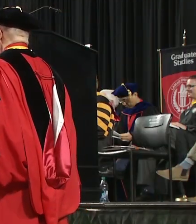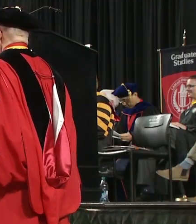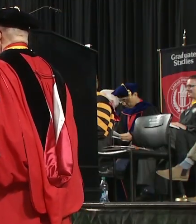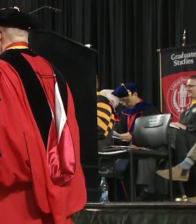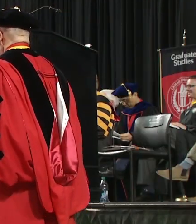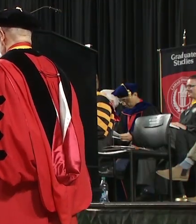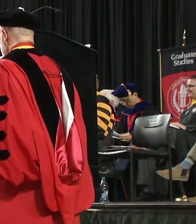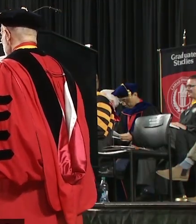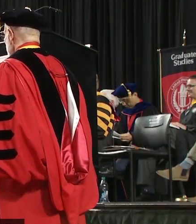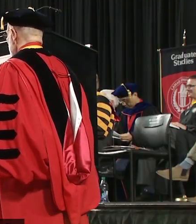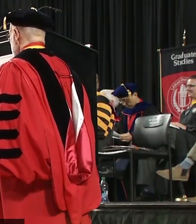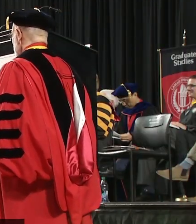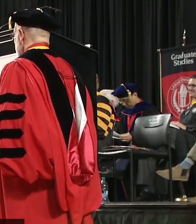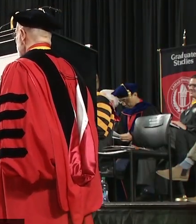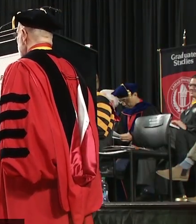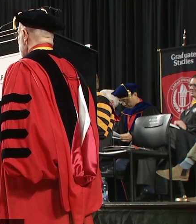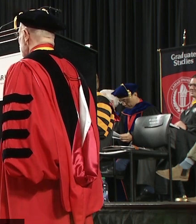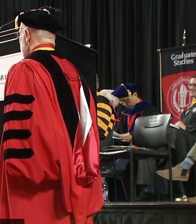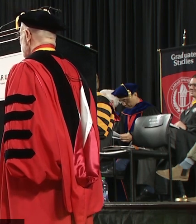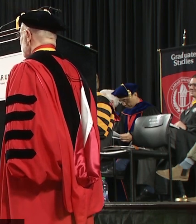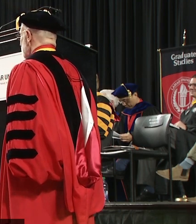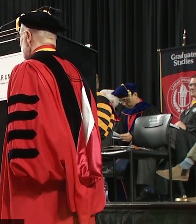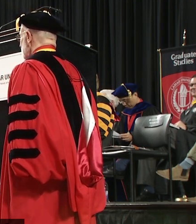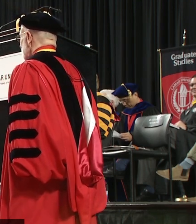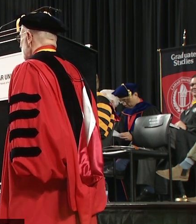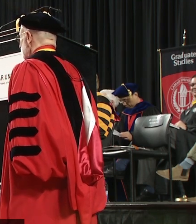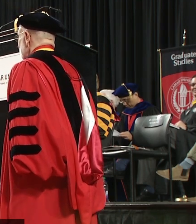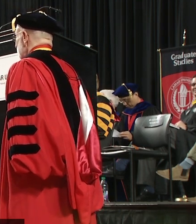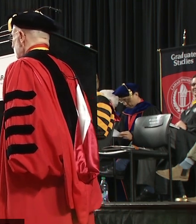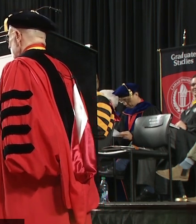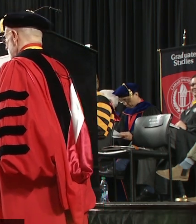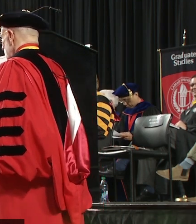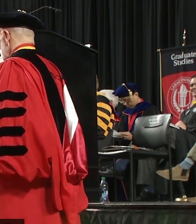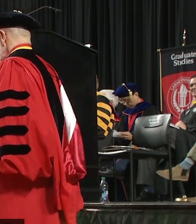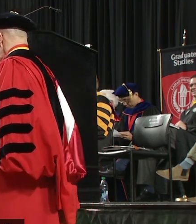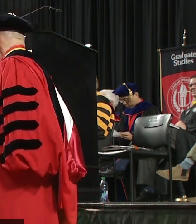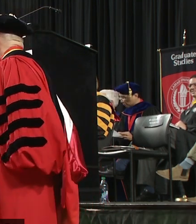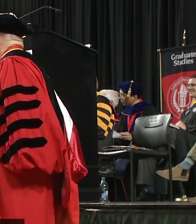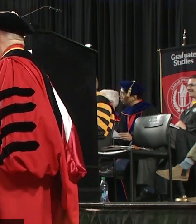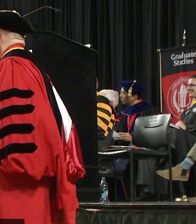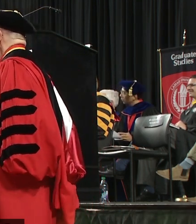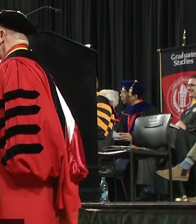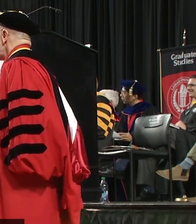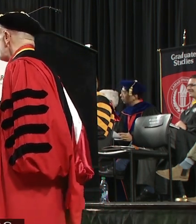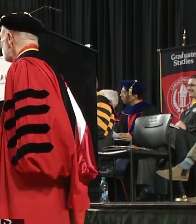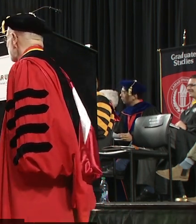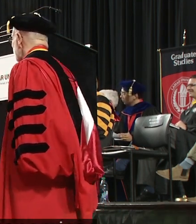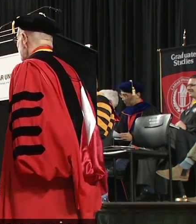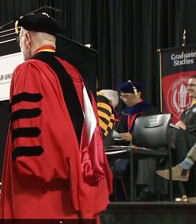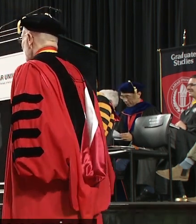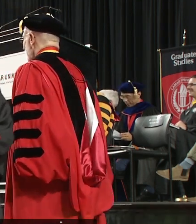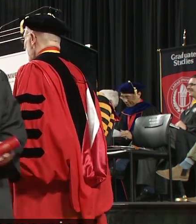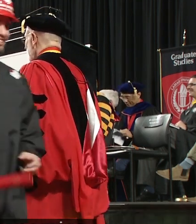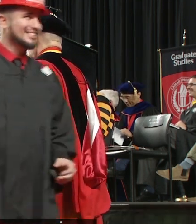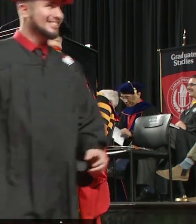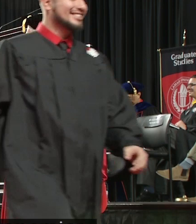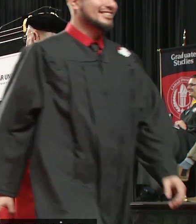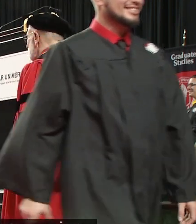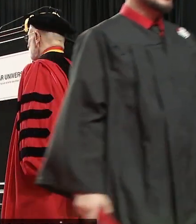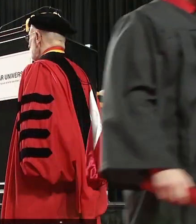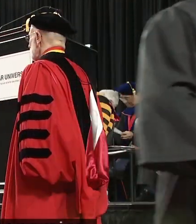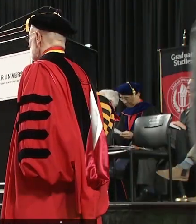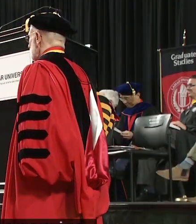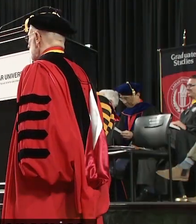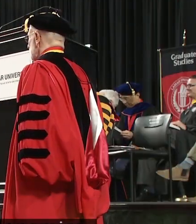Bachelor of Business Administration in Finance and Economics, Syed Haris Ali,